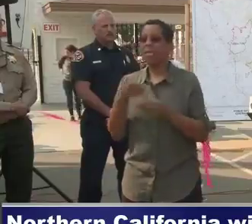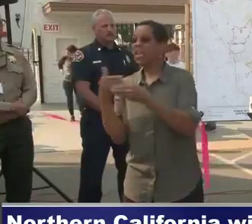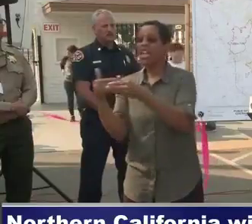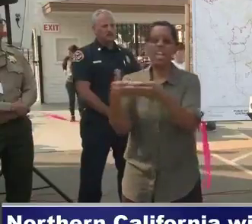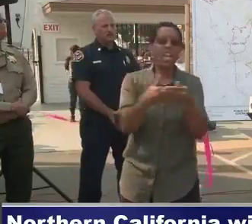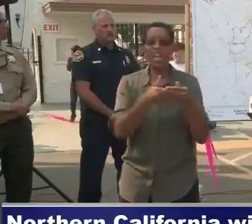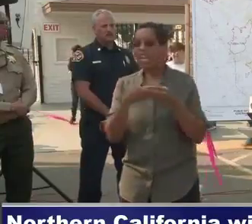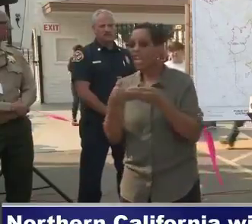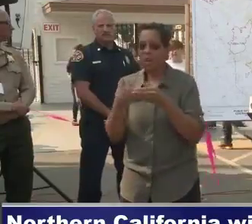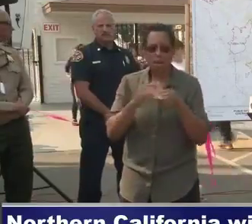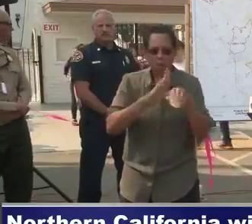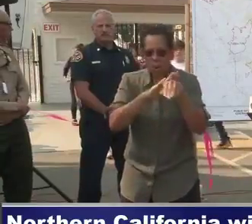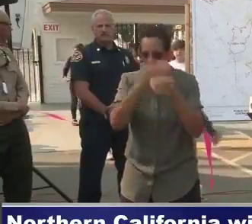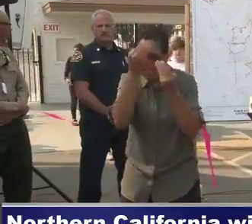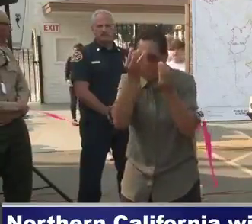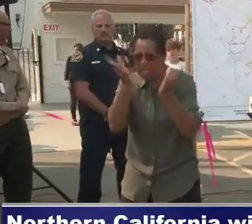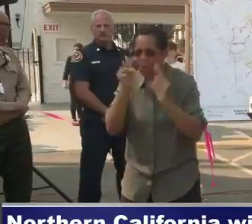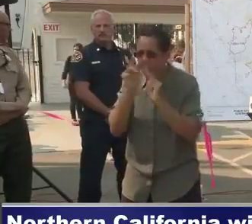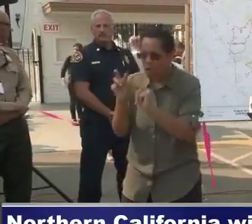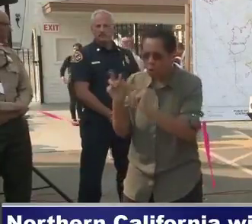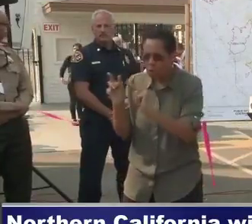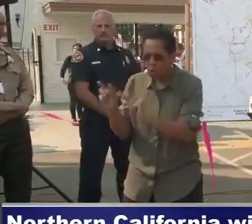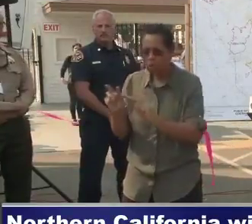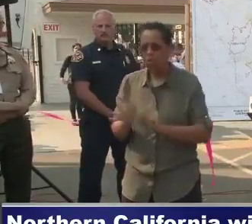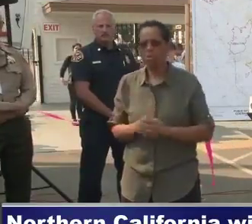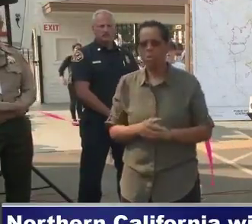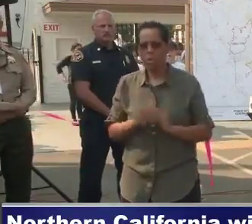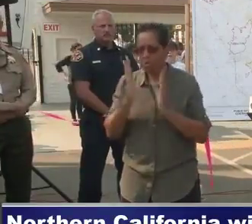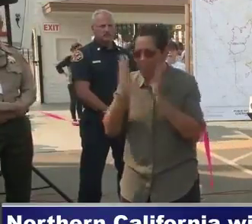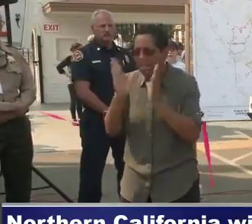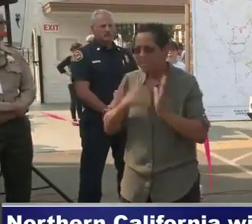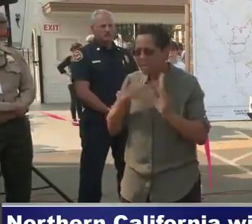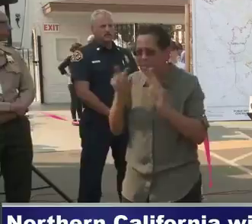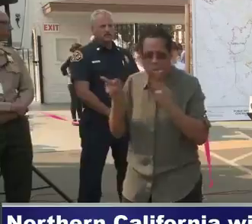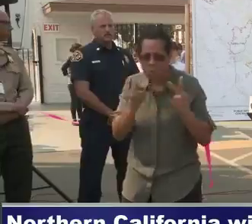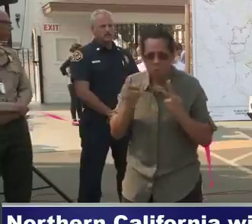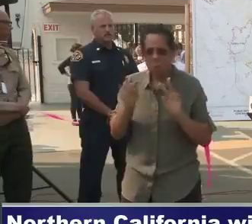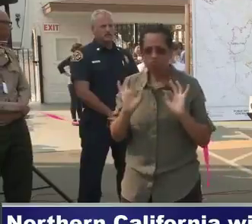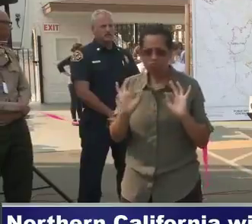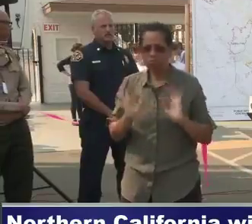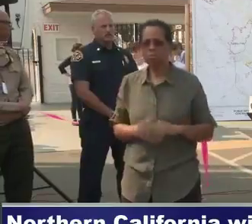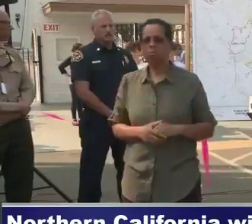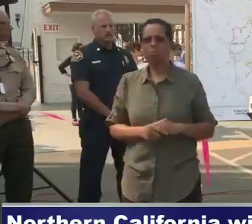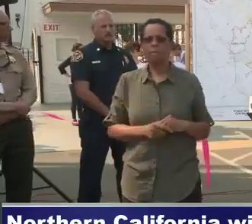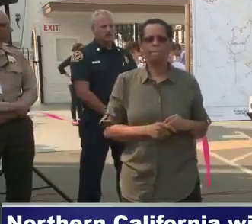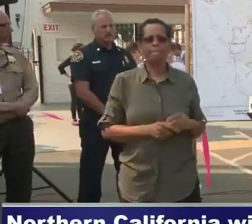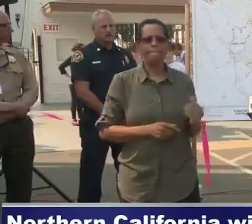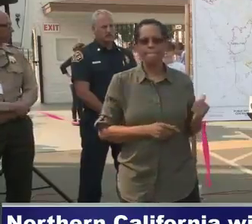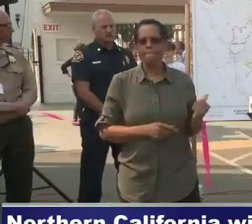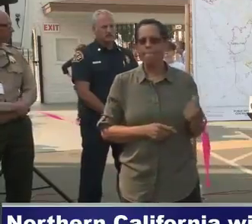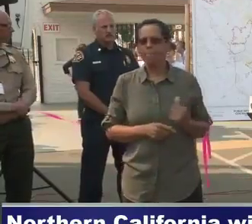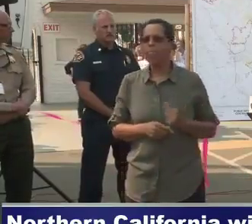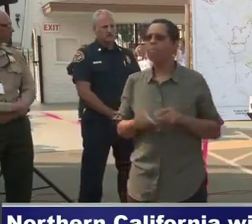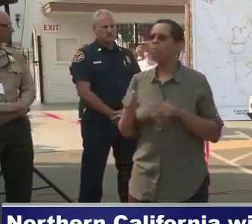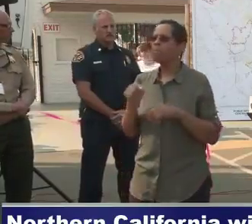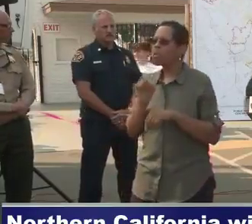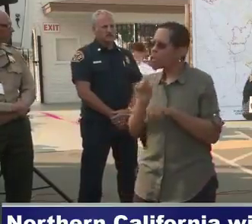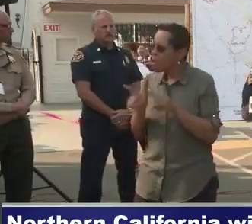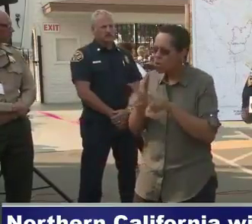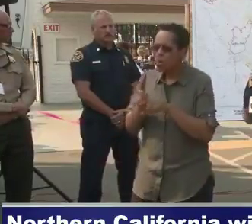if they go really bad are underway. We are aggressively working on 2